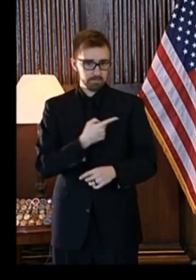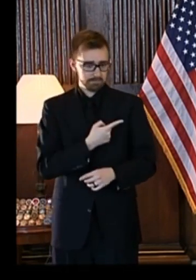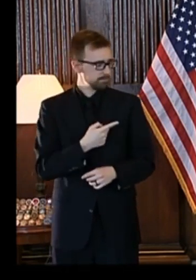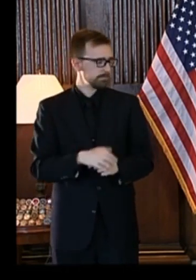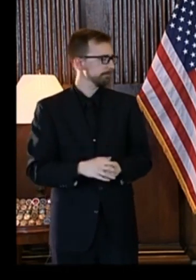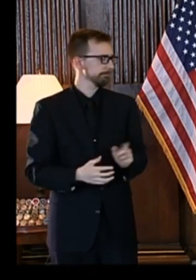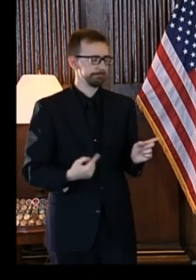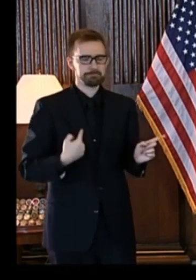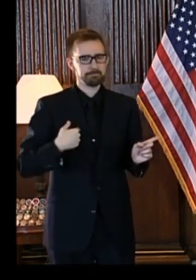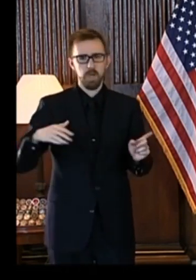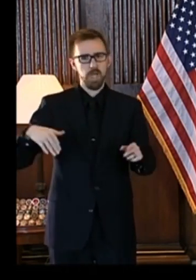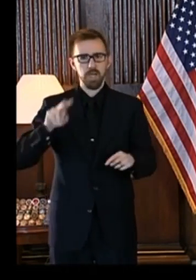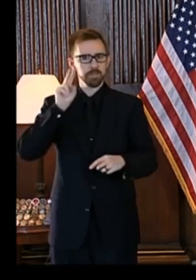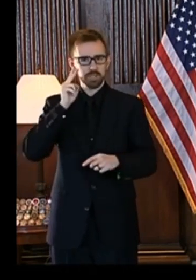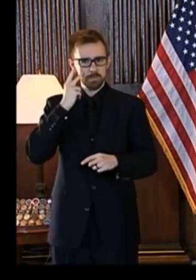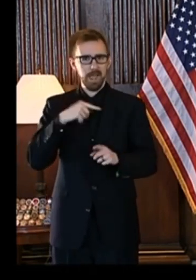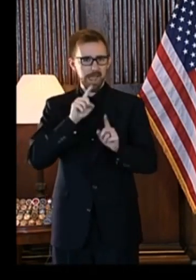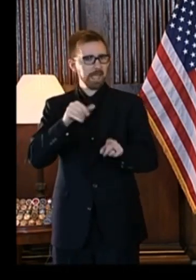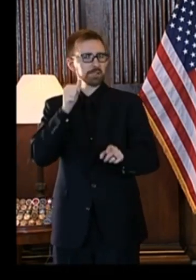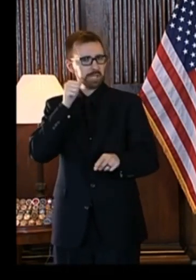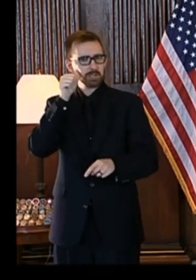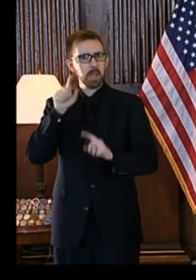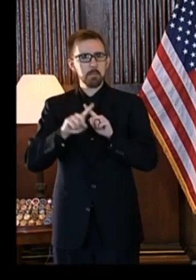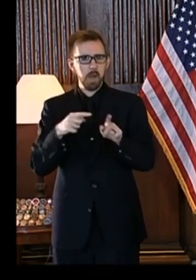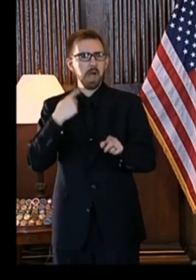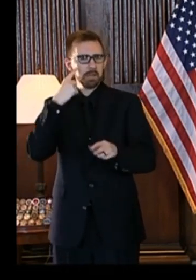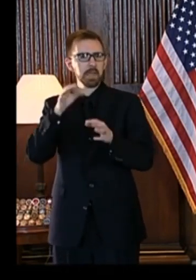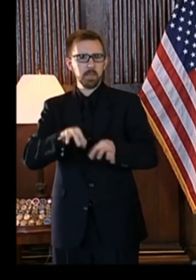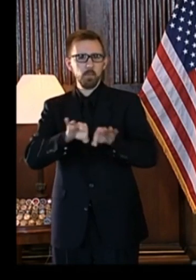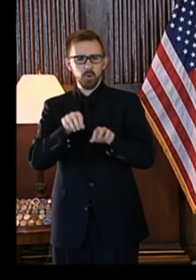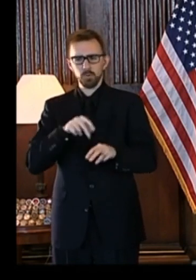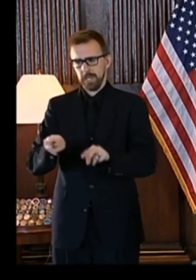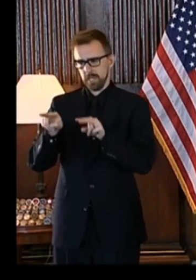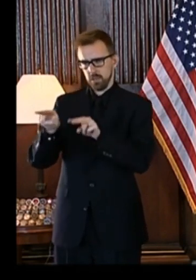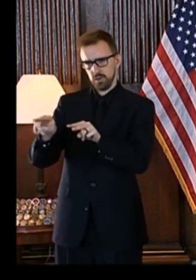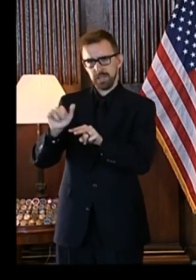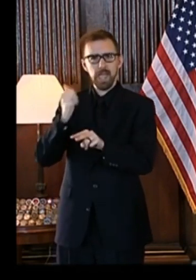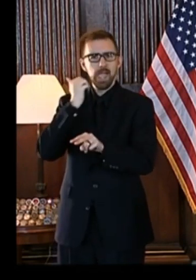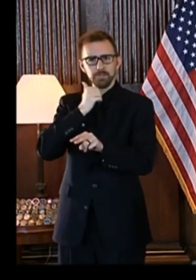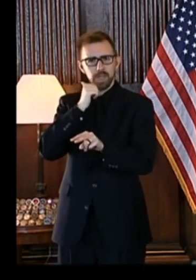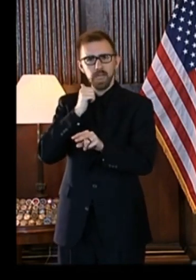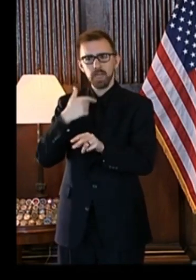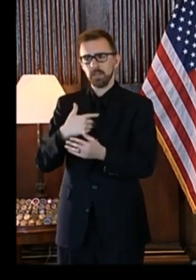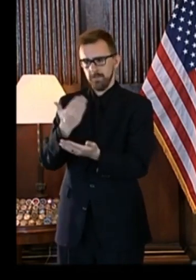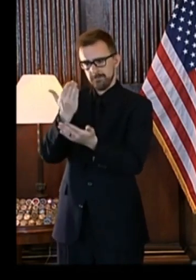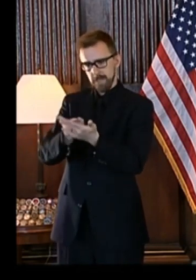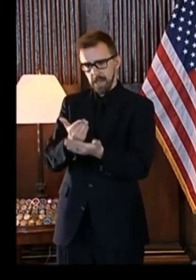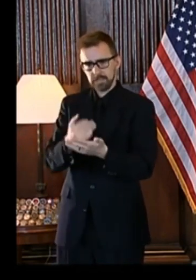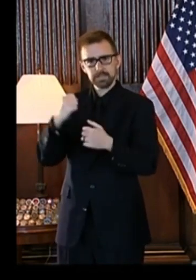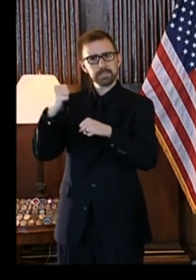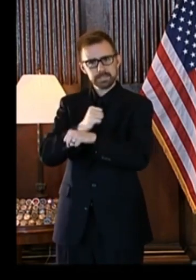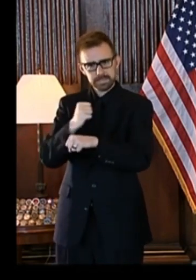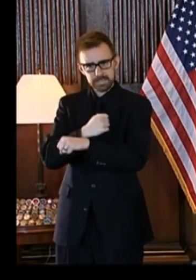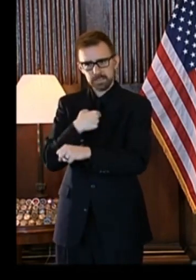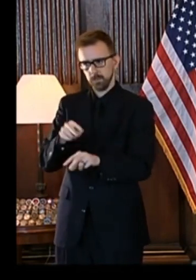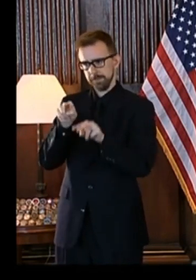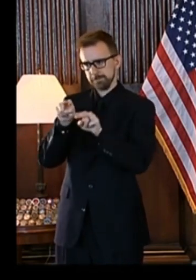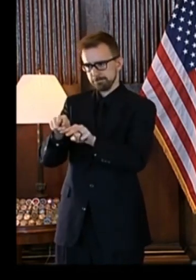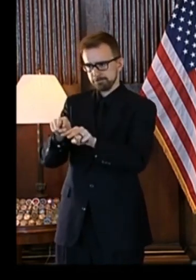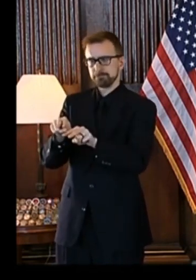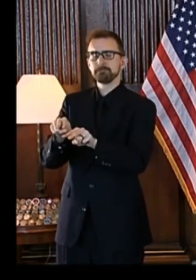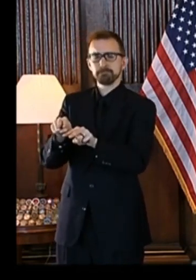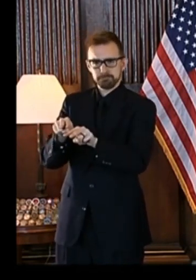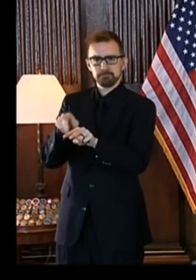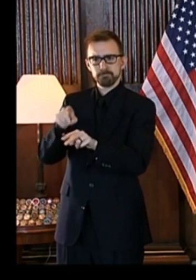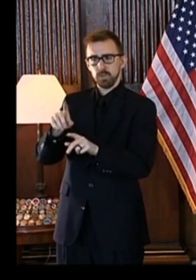not. I answered that question yesterday, but I think it's important. We look at that every day. We look at it from a factual basis, statistic-wise, where these